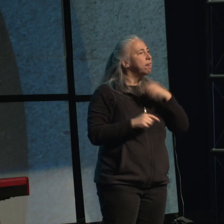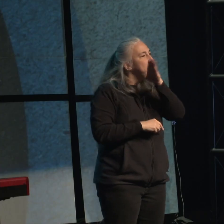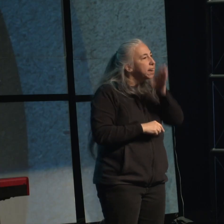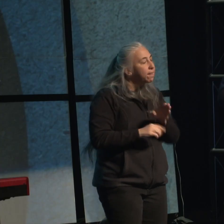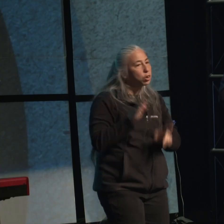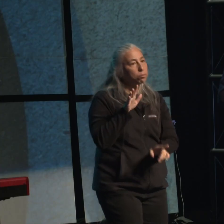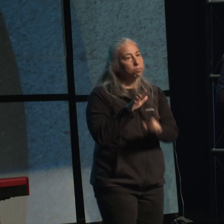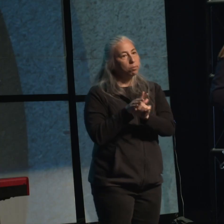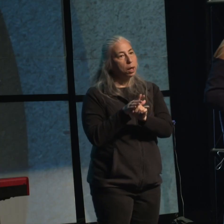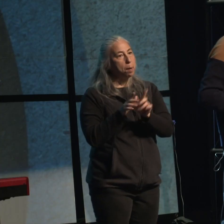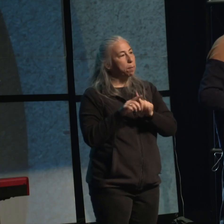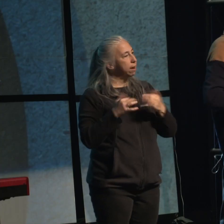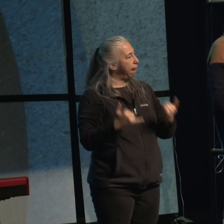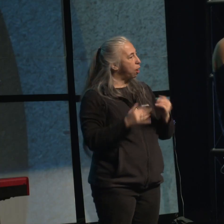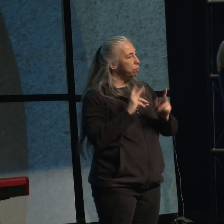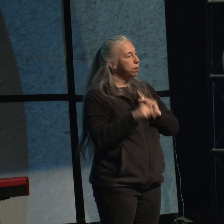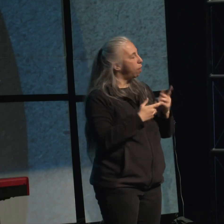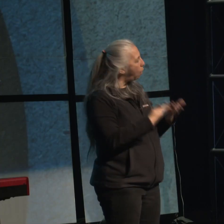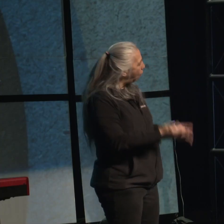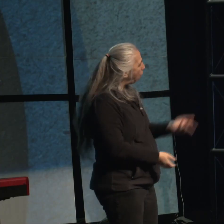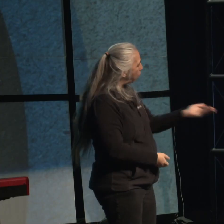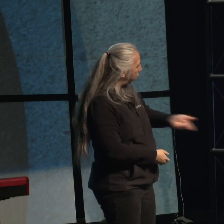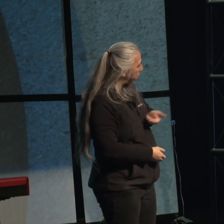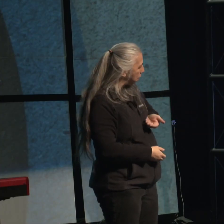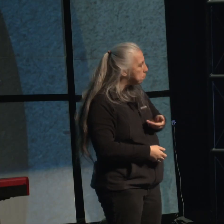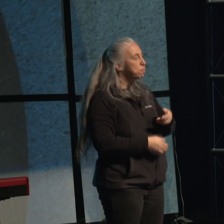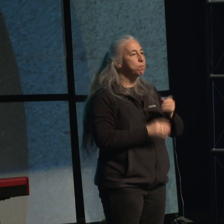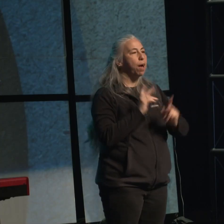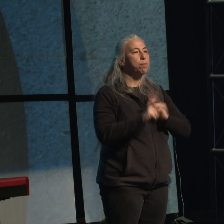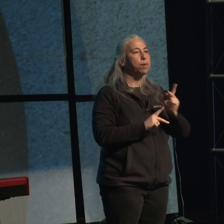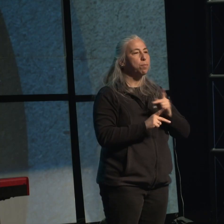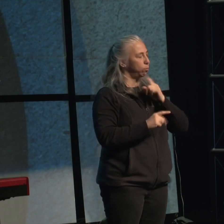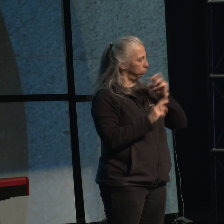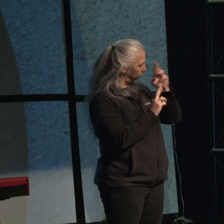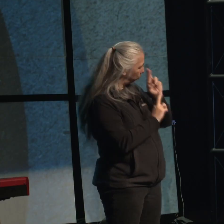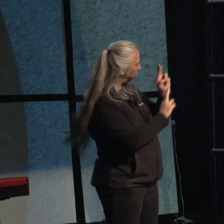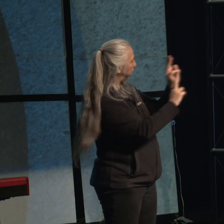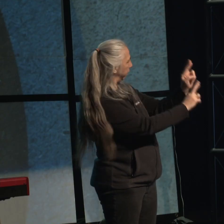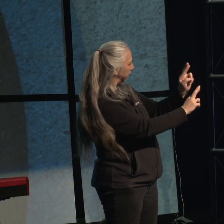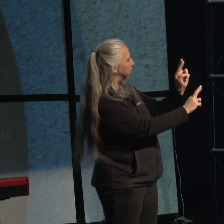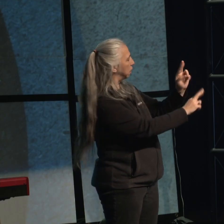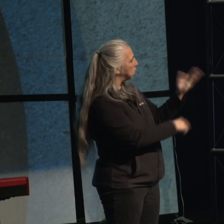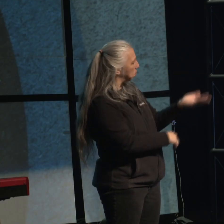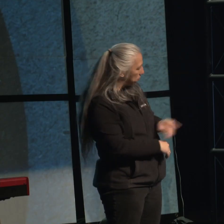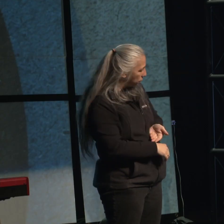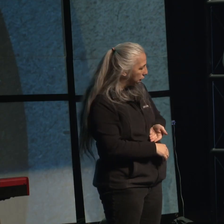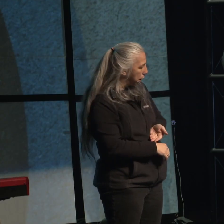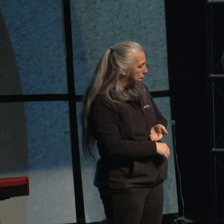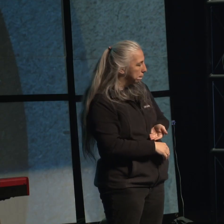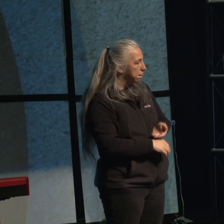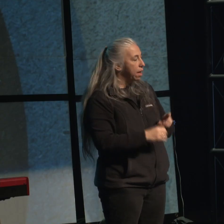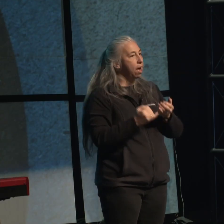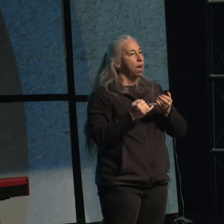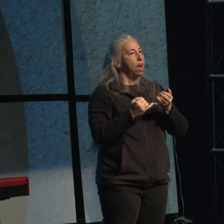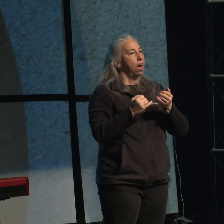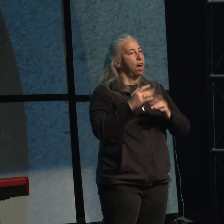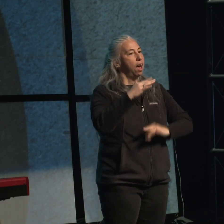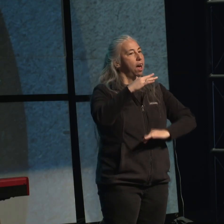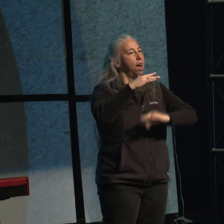you're welcomed into that space and you're treated with a measure of dignity, a measure of respect, up to a certain point,